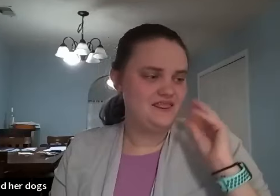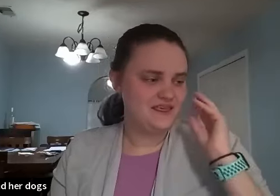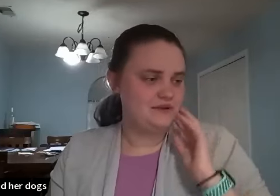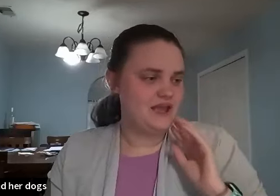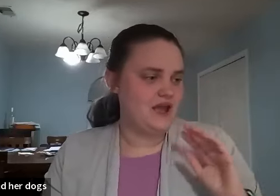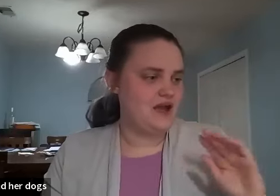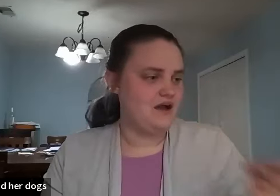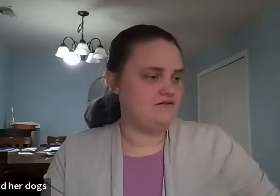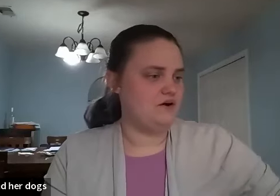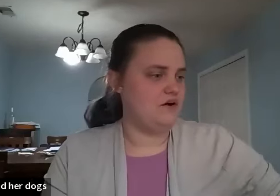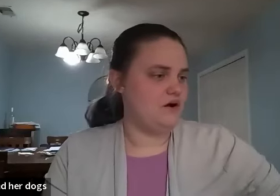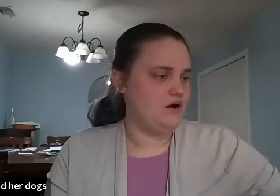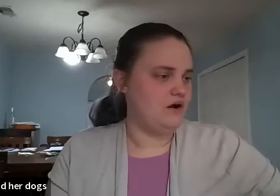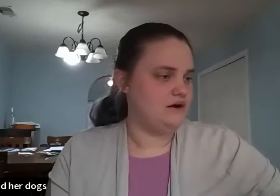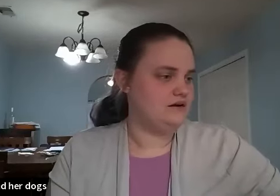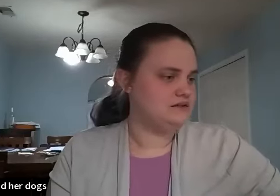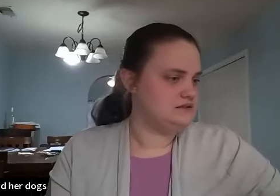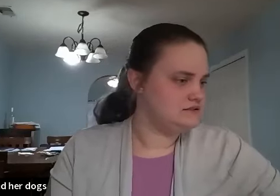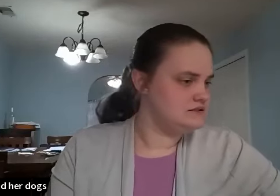Then we have our